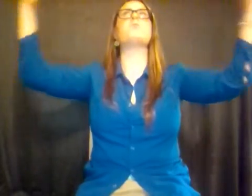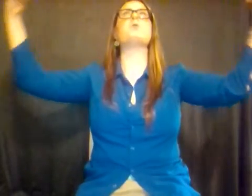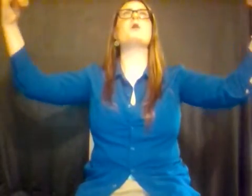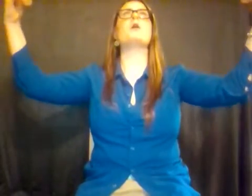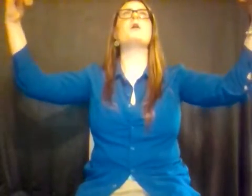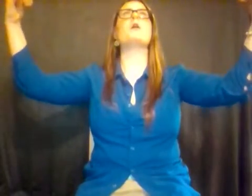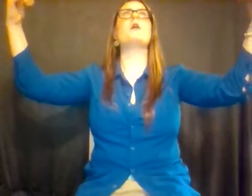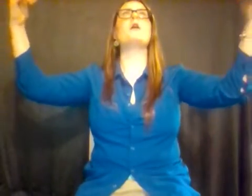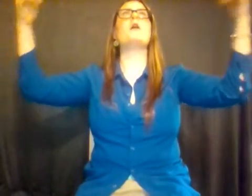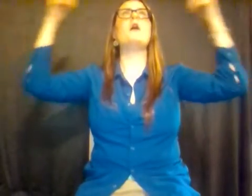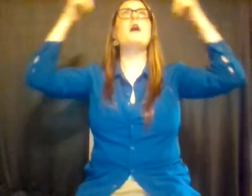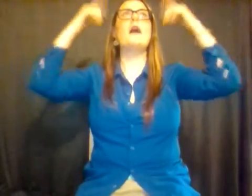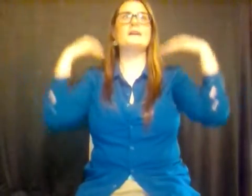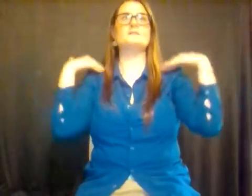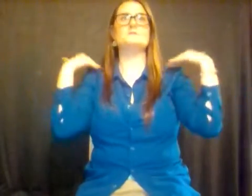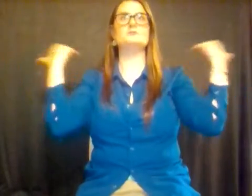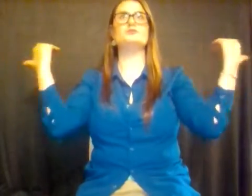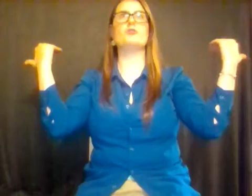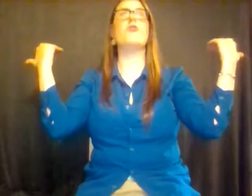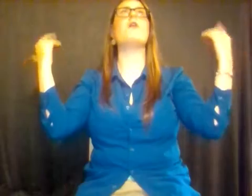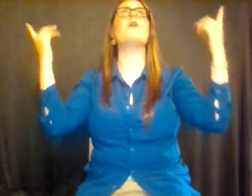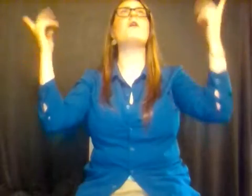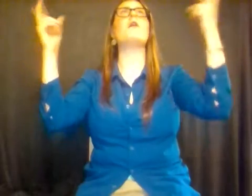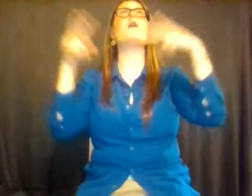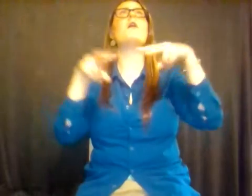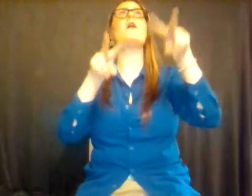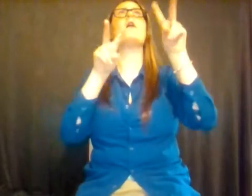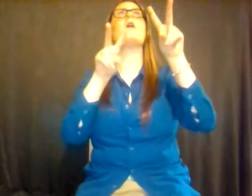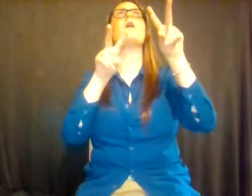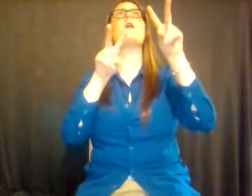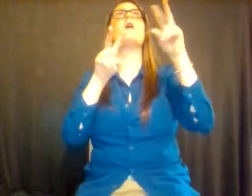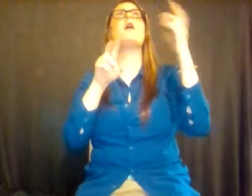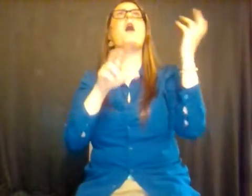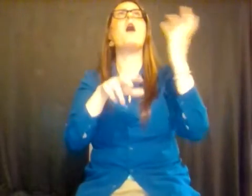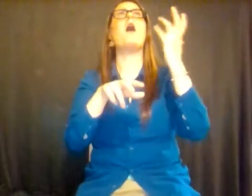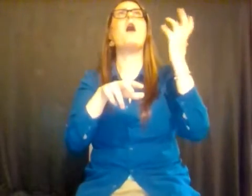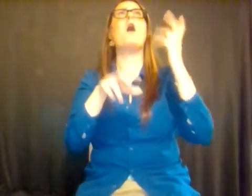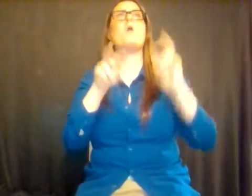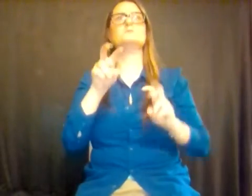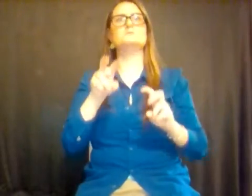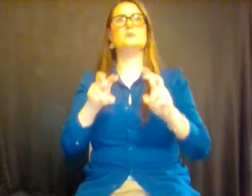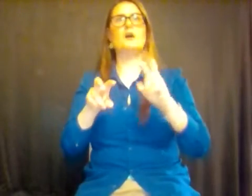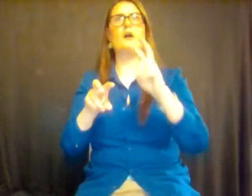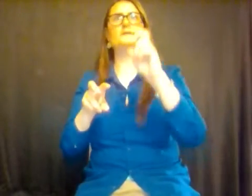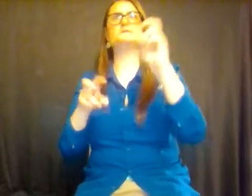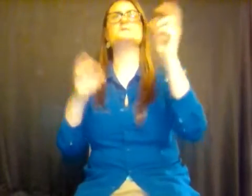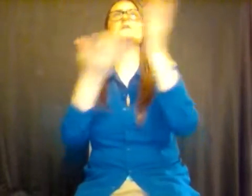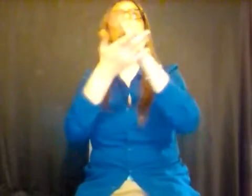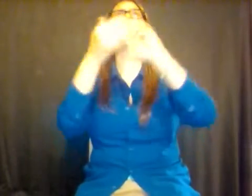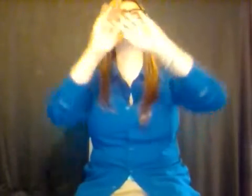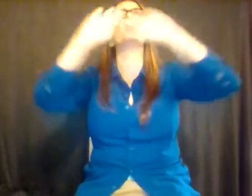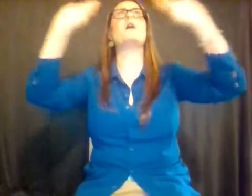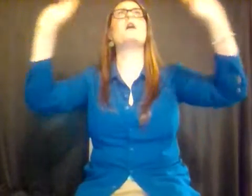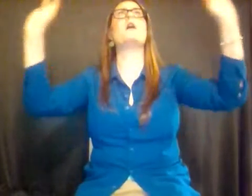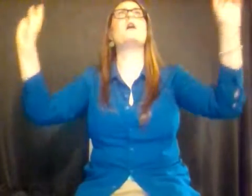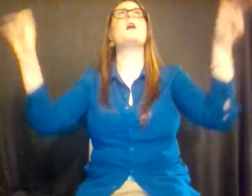shining white, moving up and down the beam. It was like a stairway to heaven. Jacob looked up, and there, standing at the